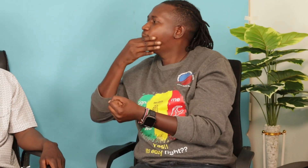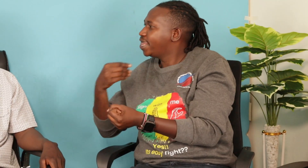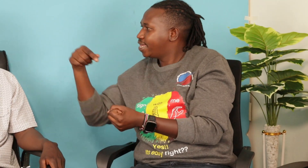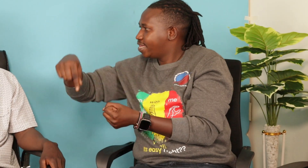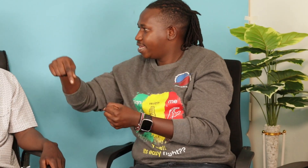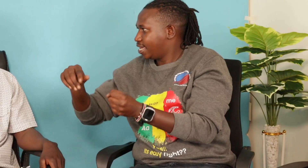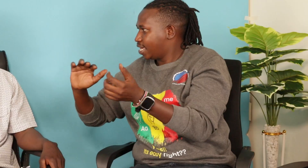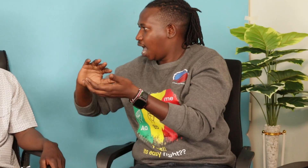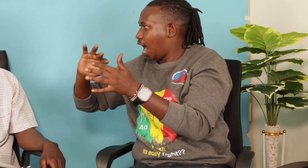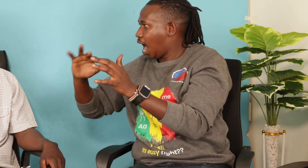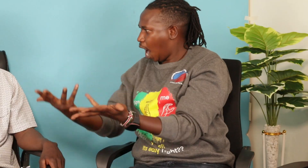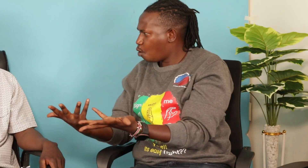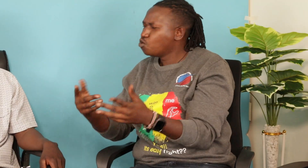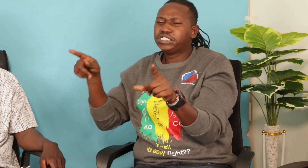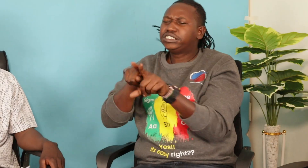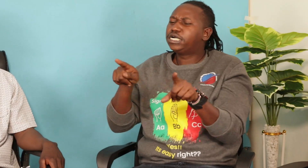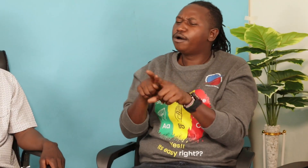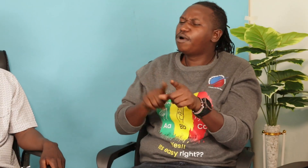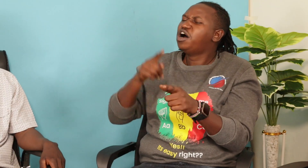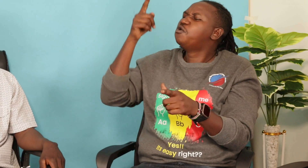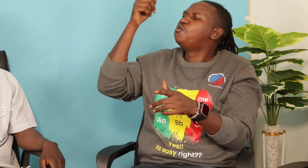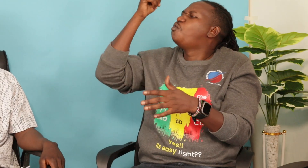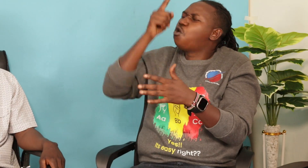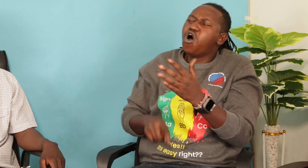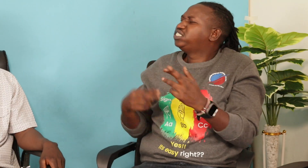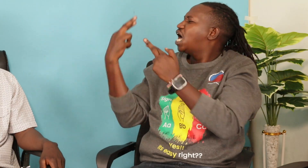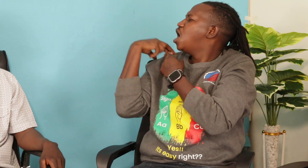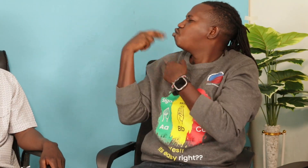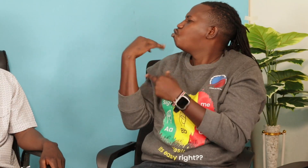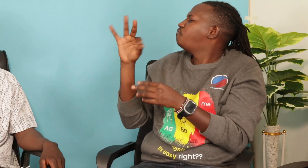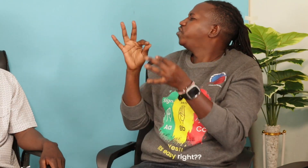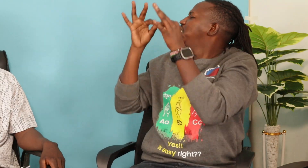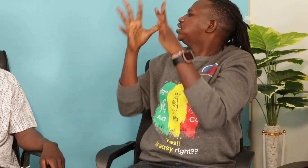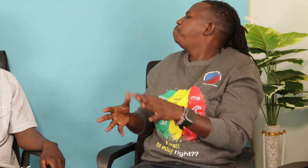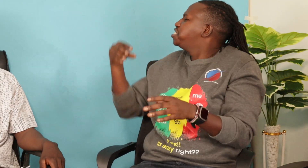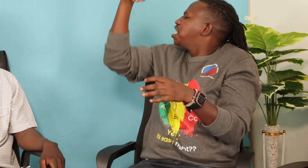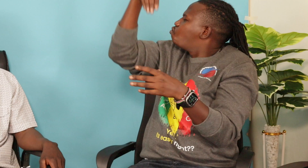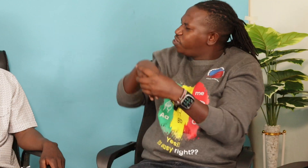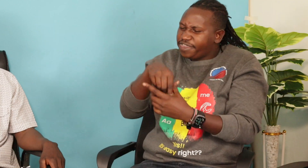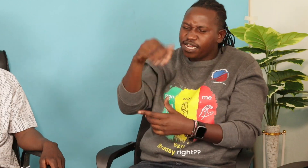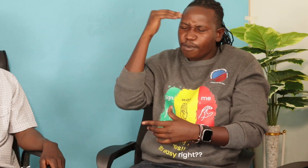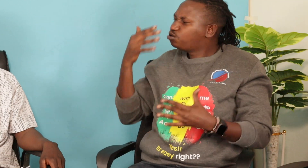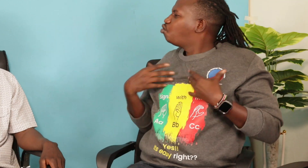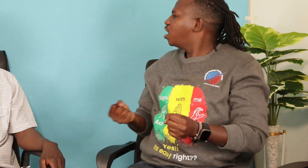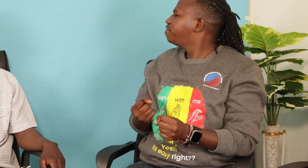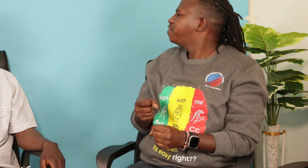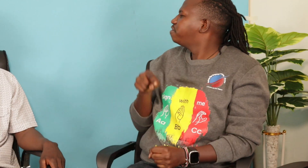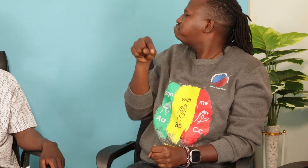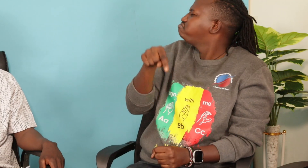how can they support the deaf men when it comes to mental health? For example, what is the role of an interpreter in mental